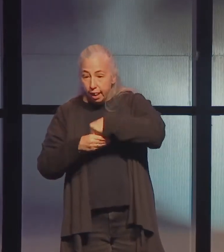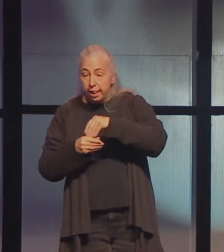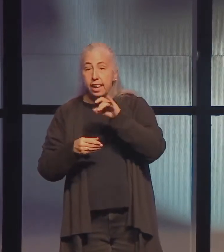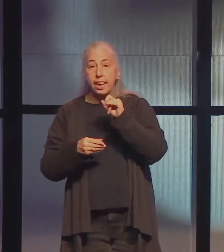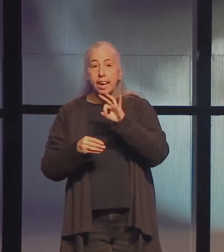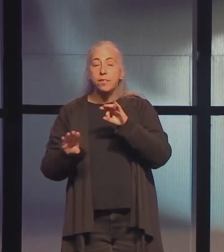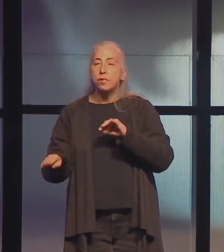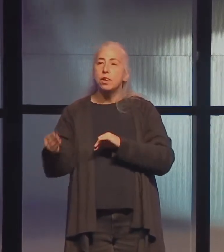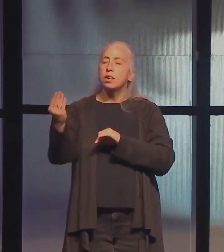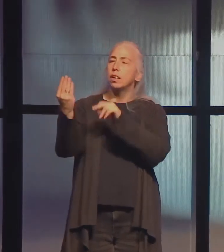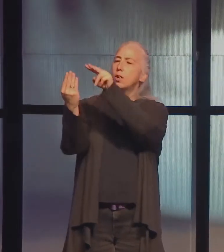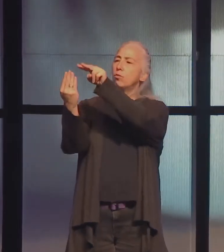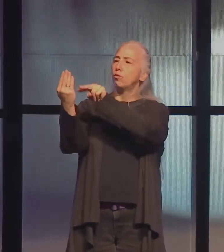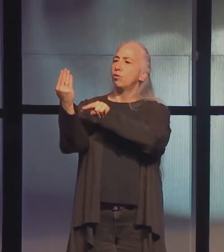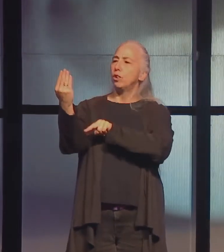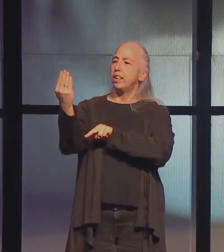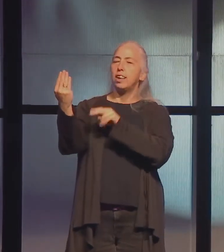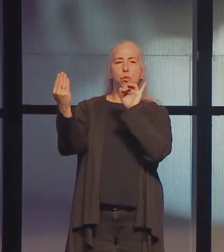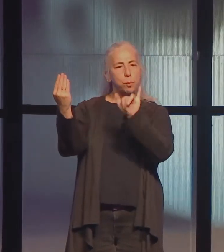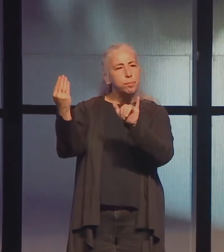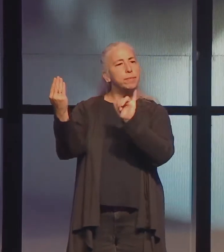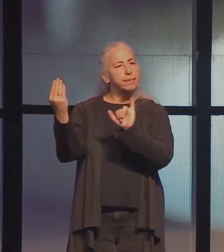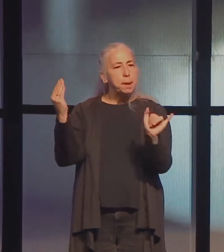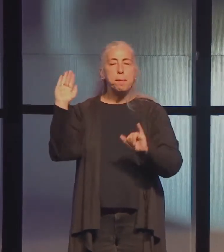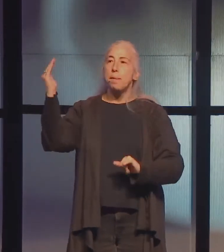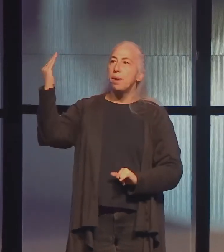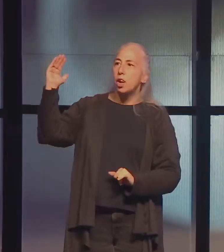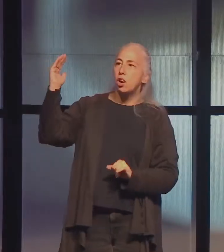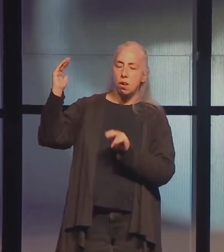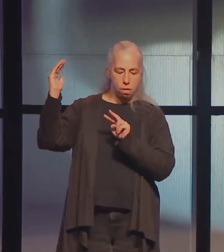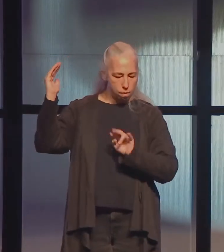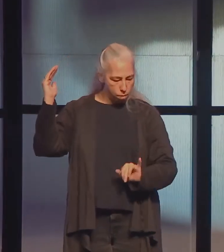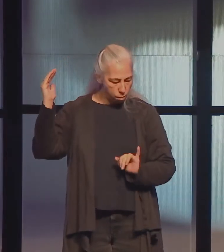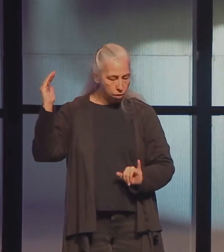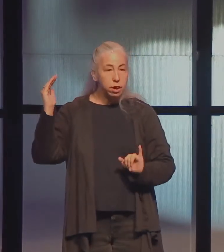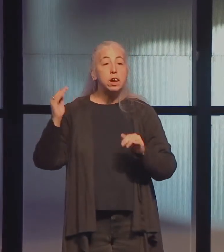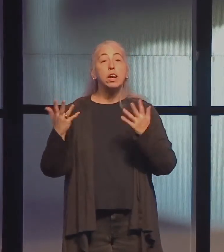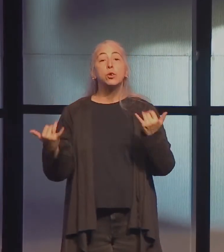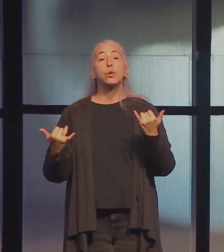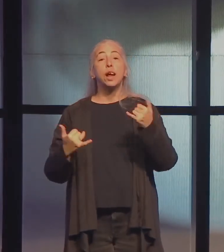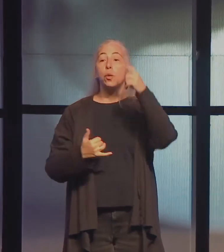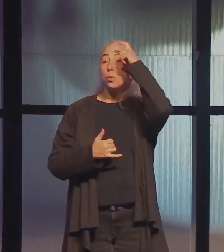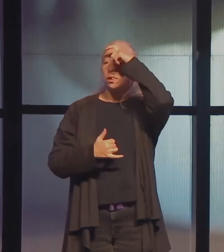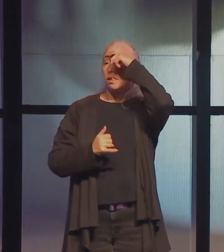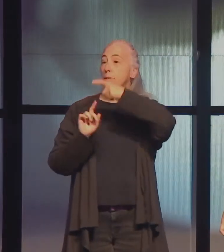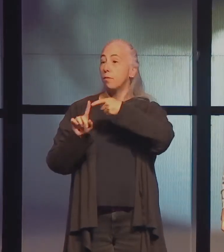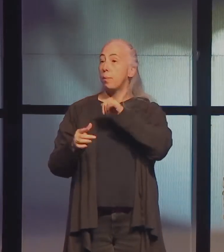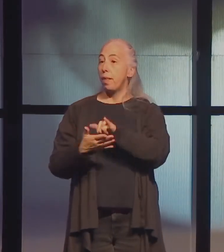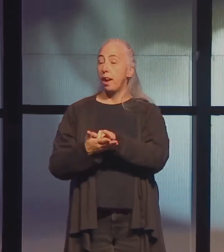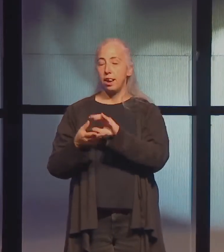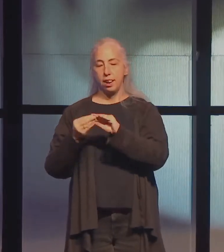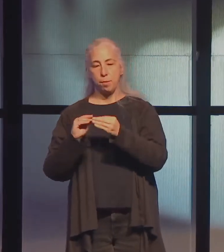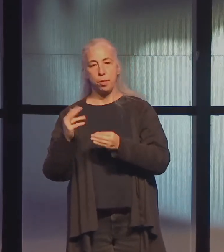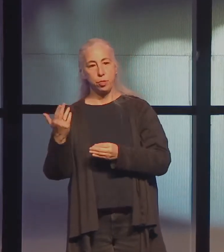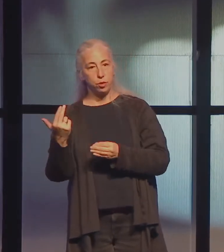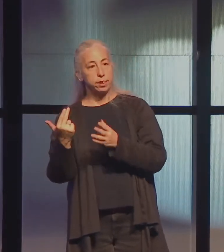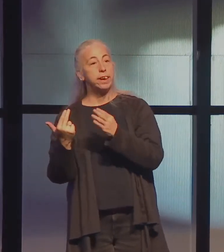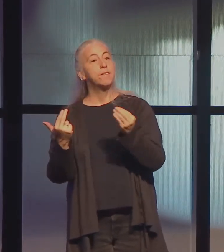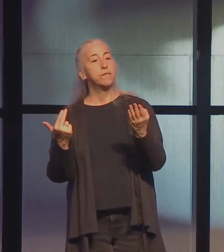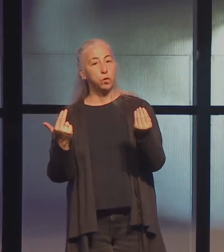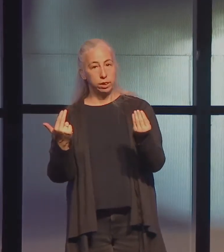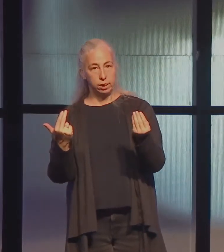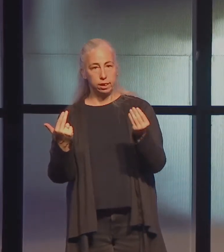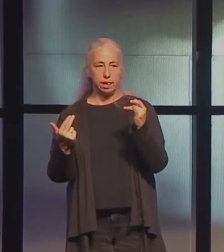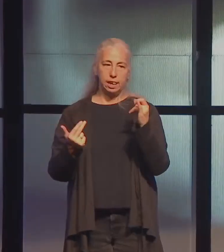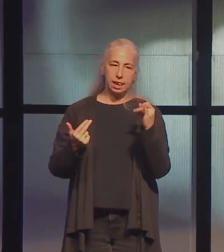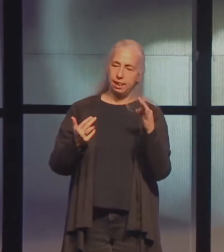them up to us, they'll give us a mirror, all right? So what wisdom can we get from this story? Well, in Numbers 13 and 14, in case you haven't read Numbers